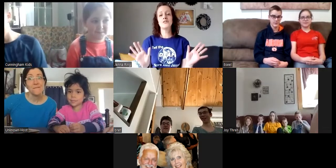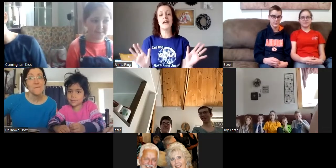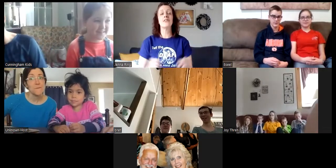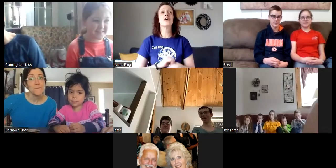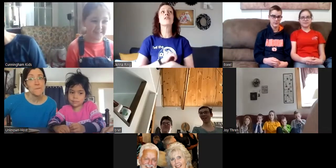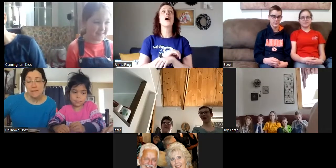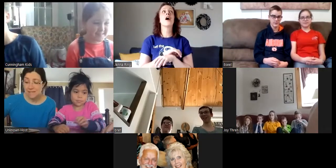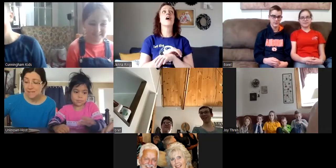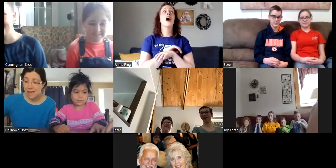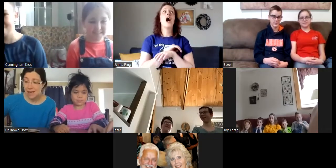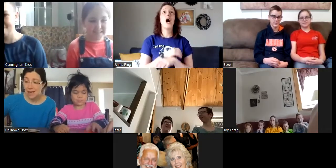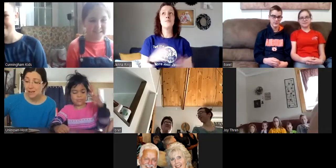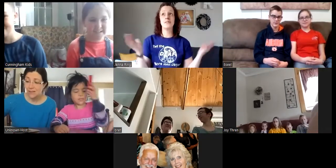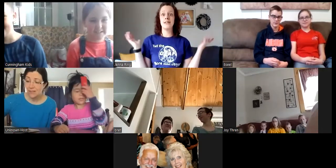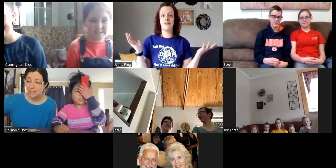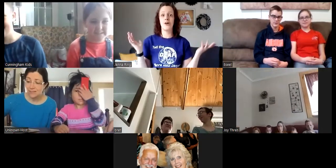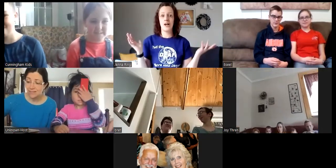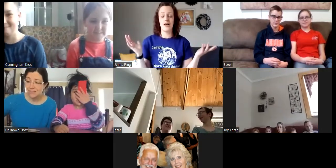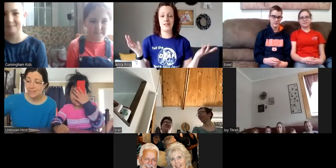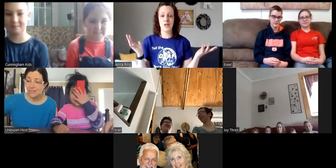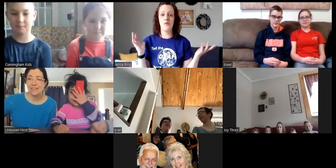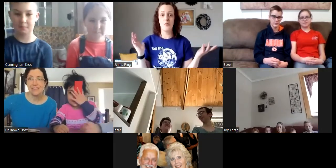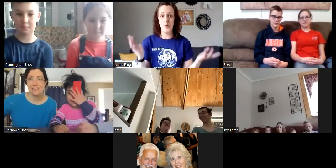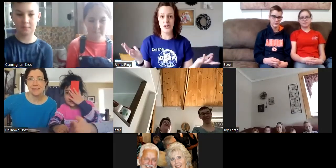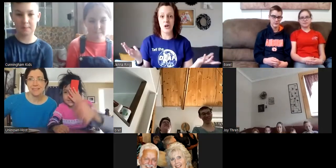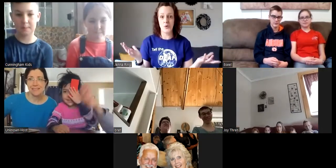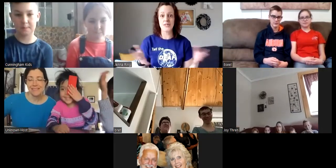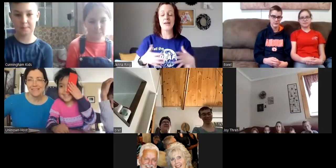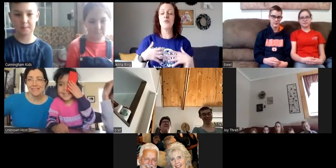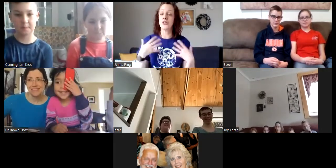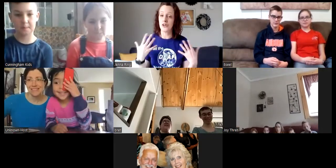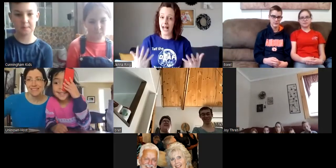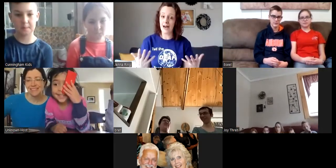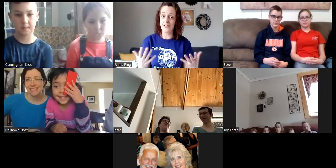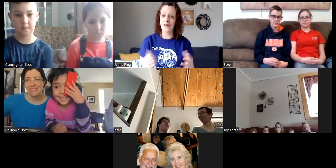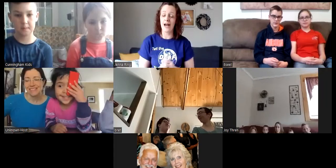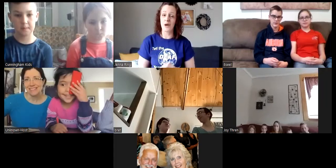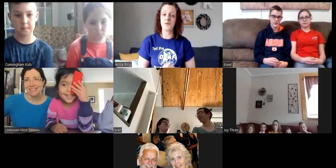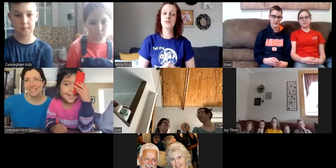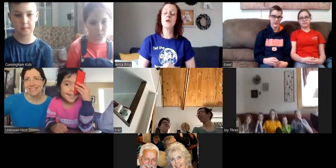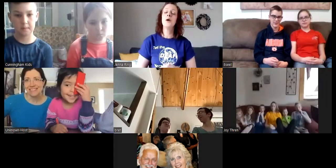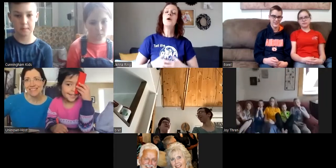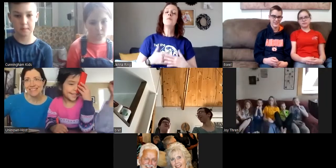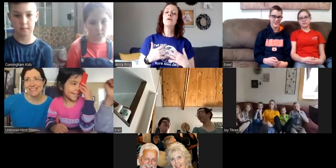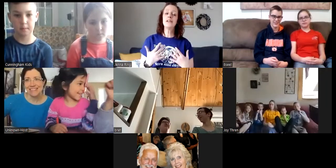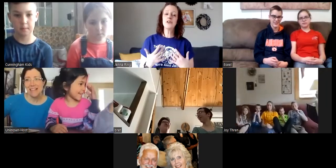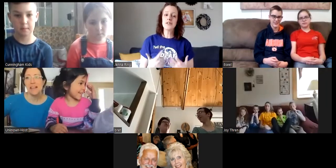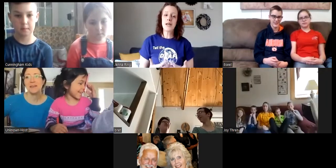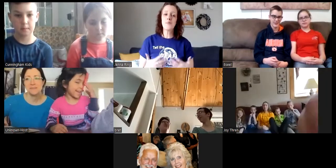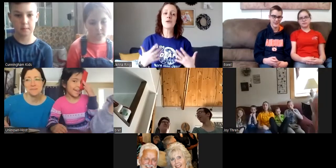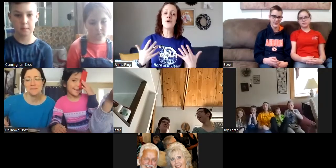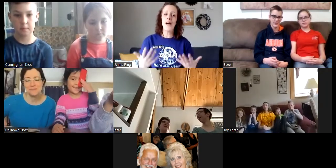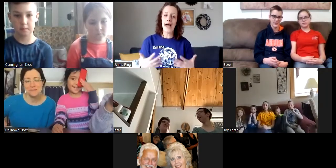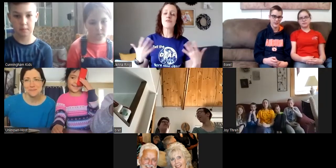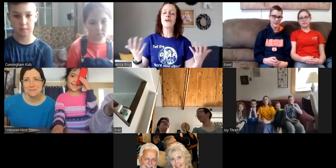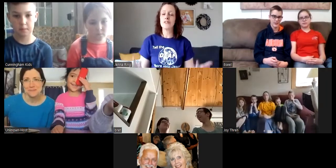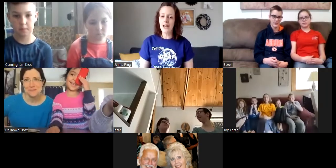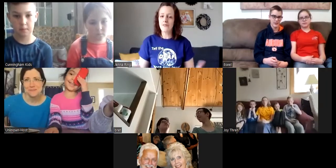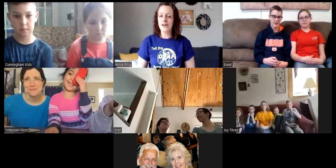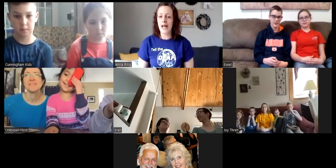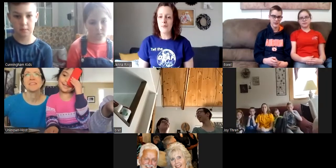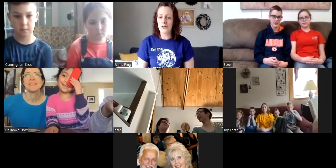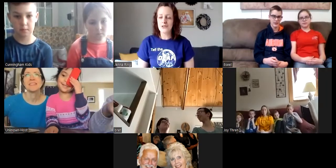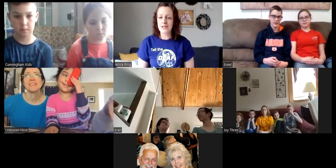I understand there are umpteen different kinds of windows that one could have in their house. But in your typical